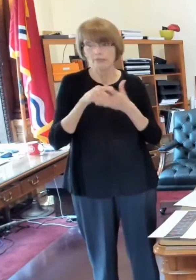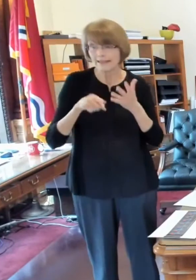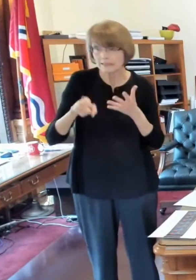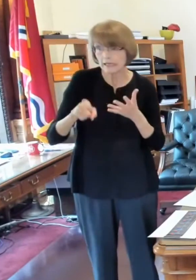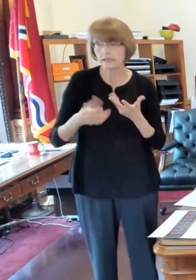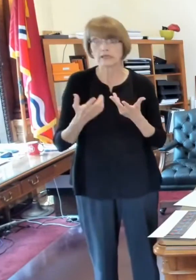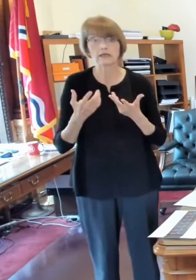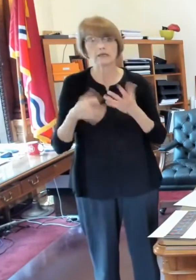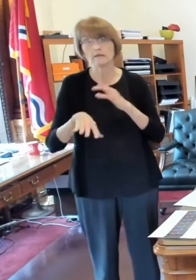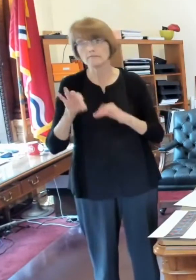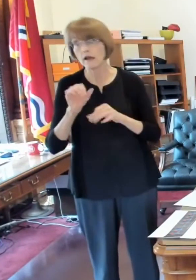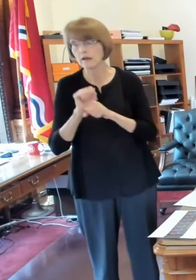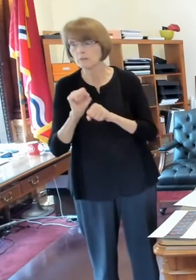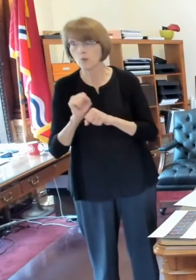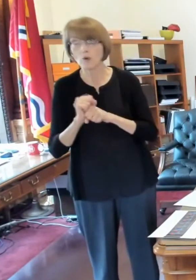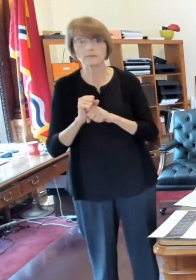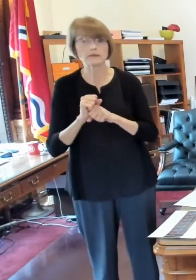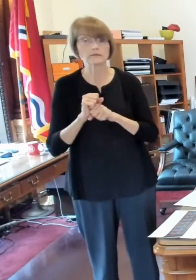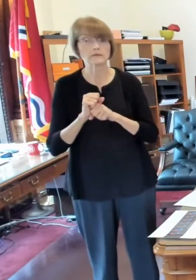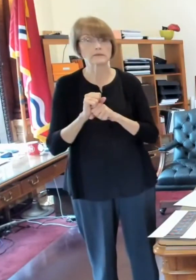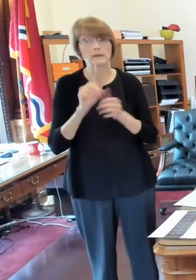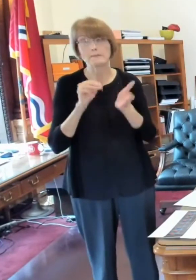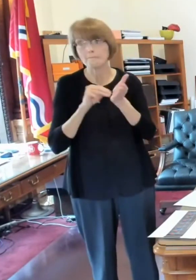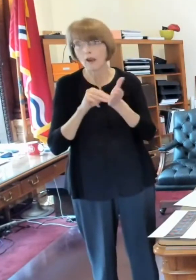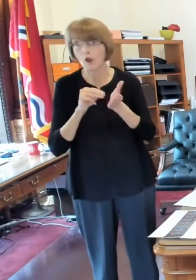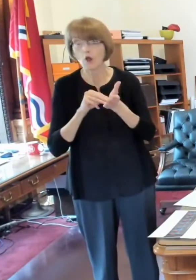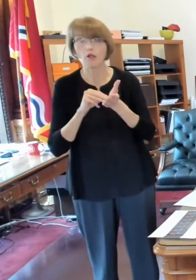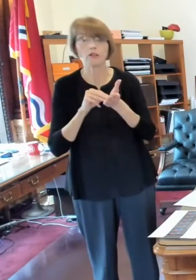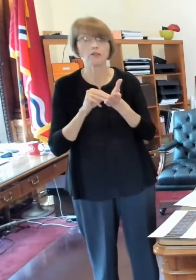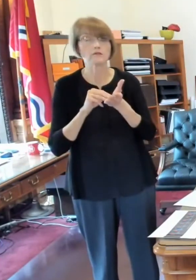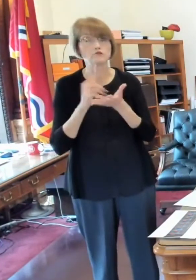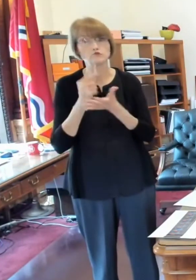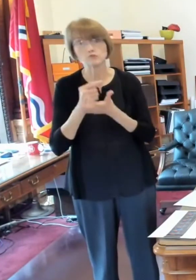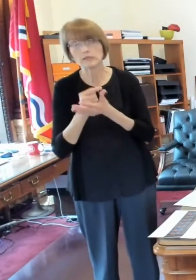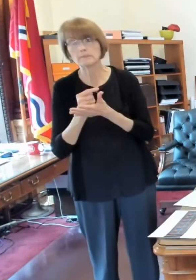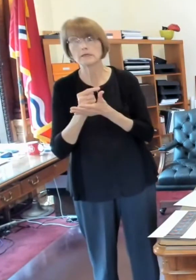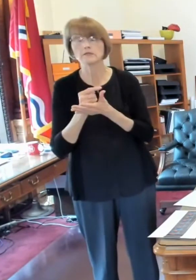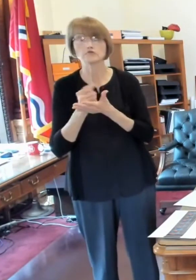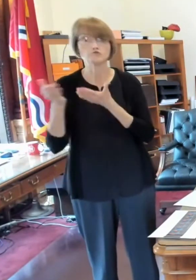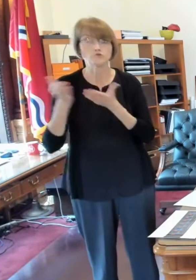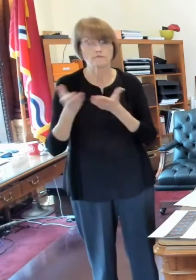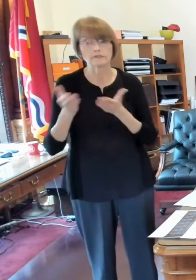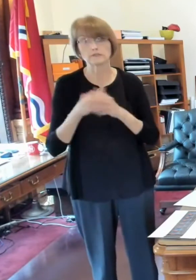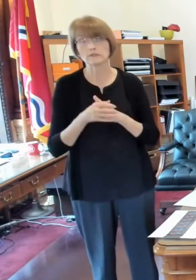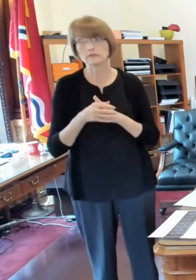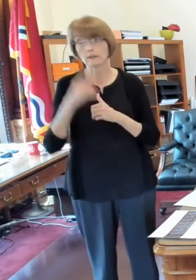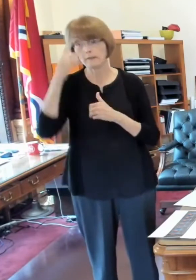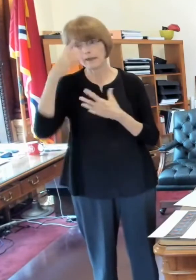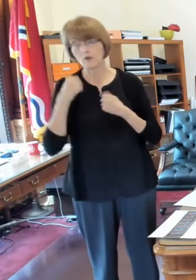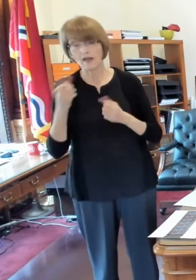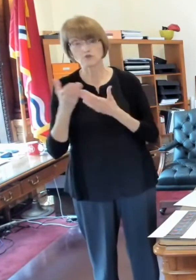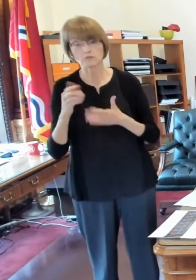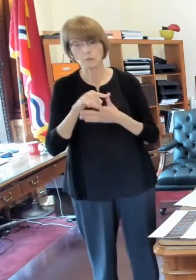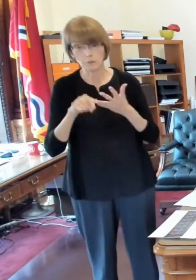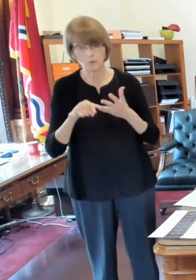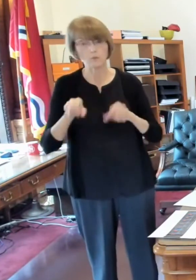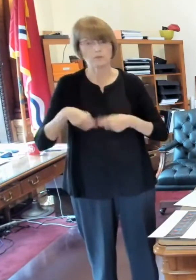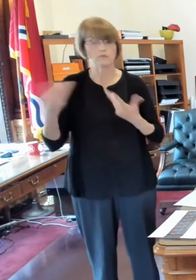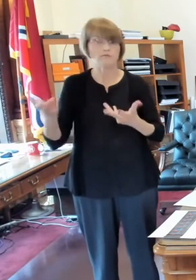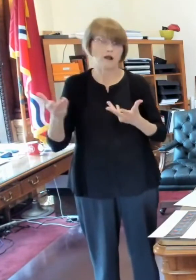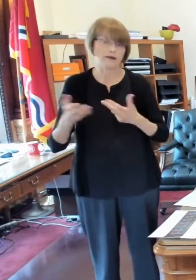employed or to get medical services or treatment or mental health services.